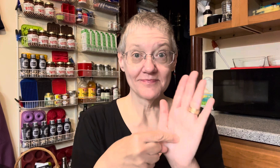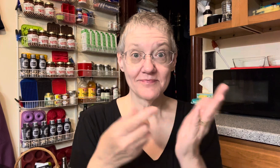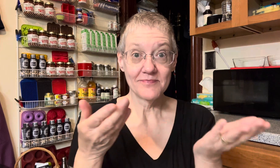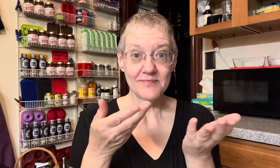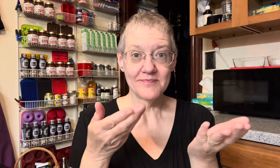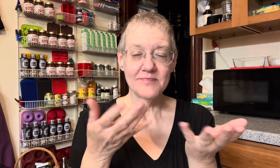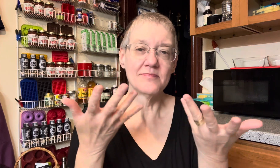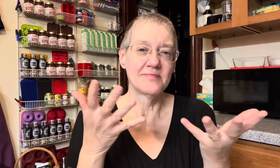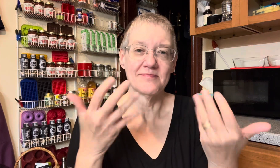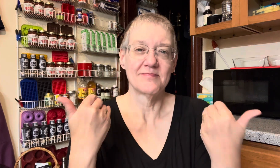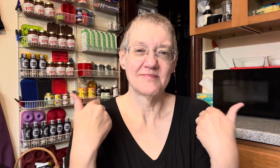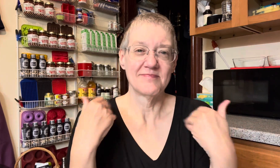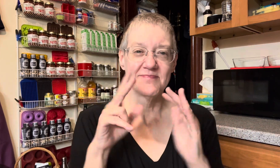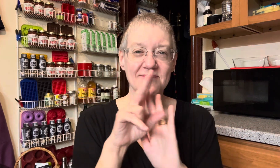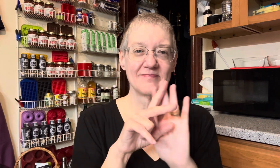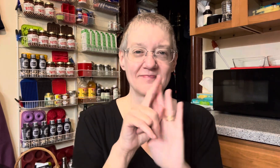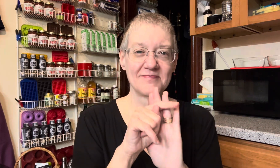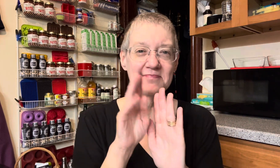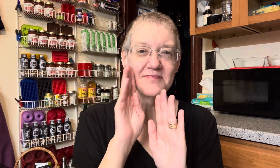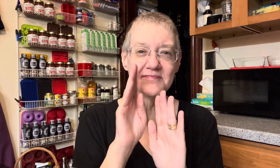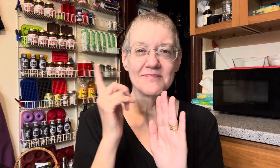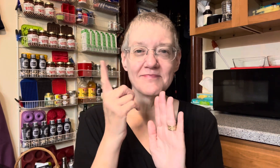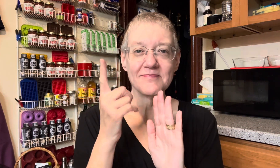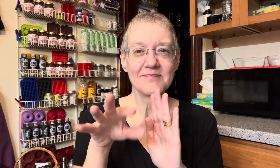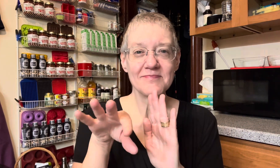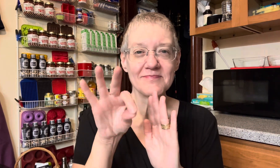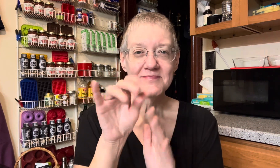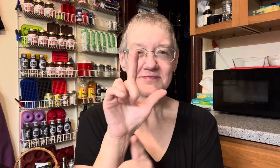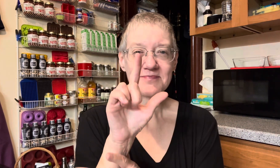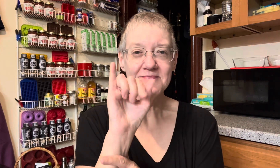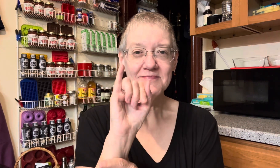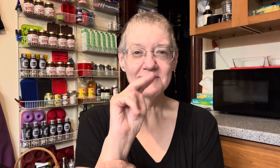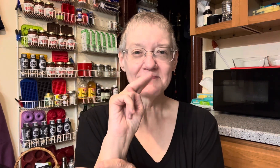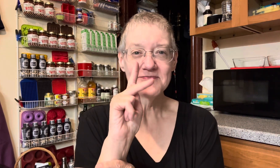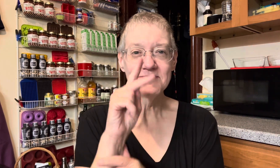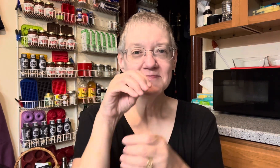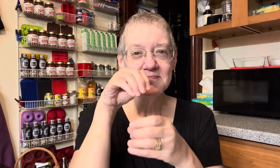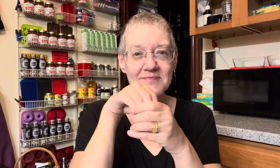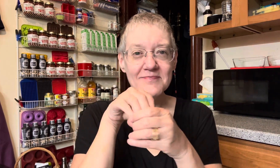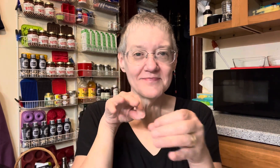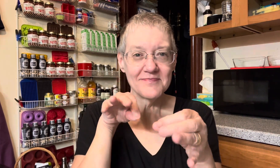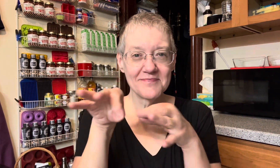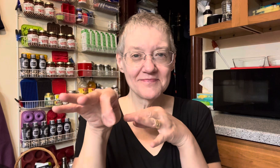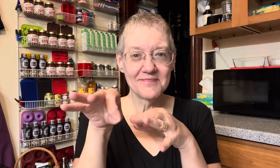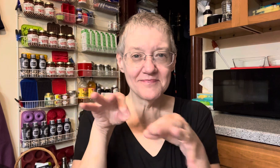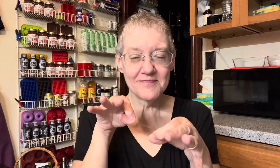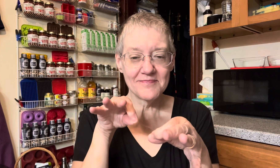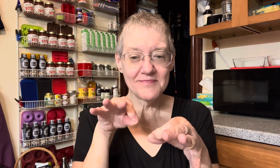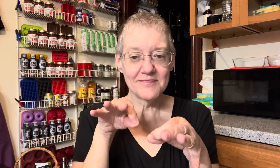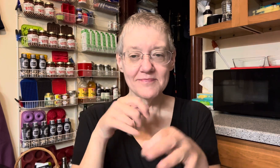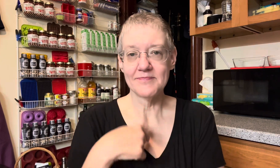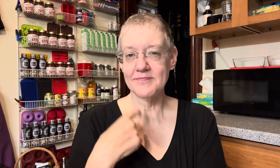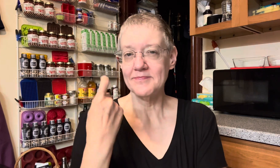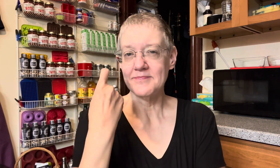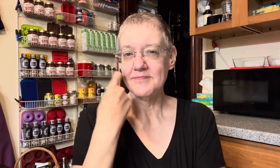recipe, I already have videos for all of those recipes, and you can always find those video links in